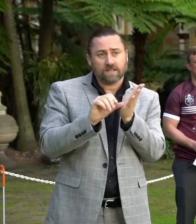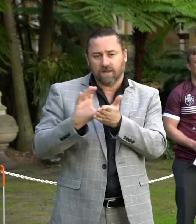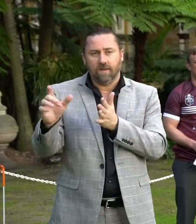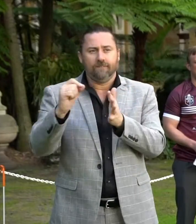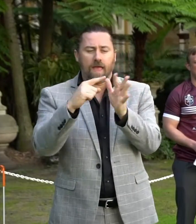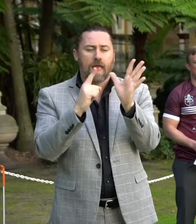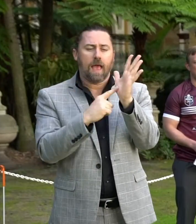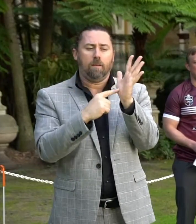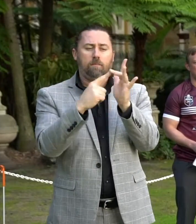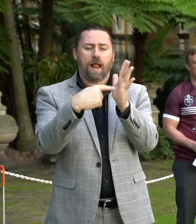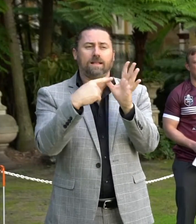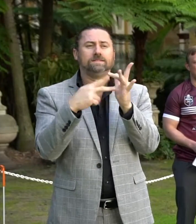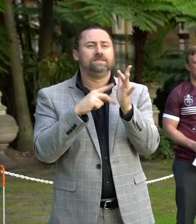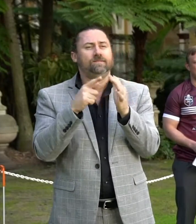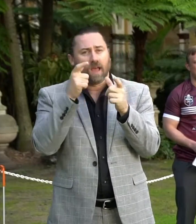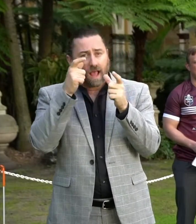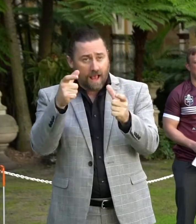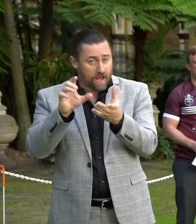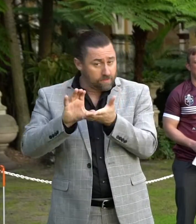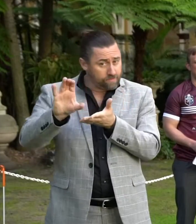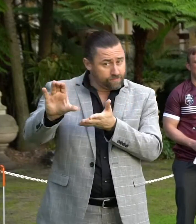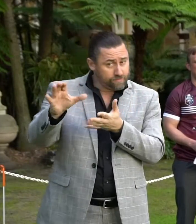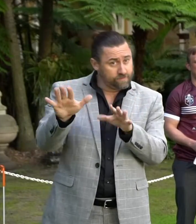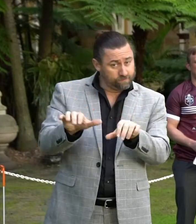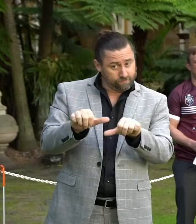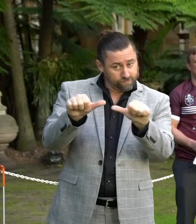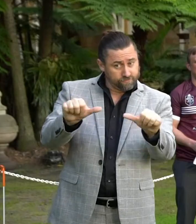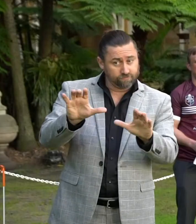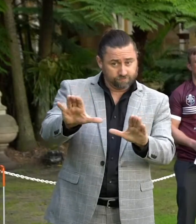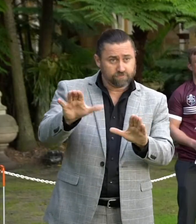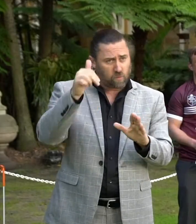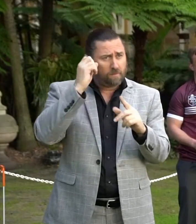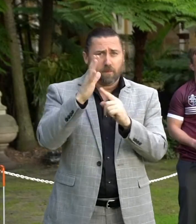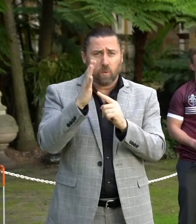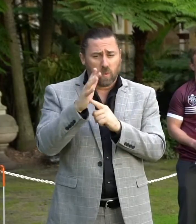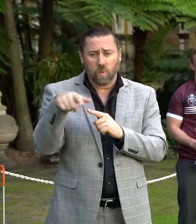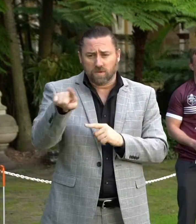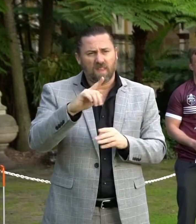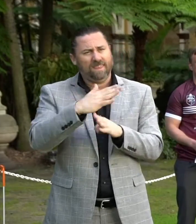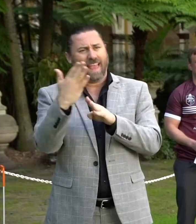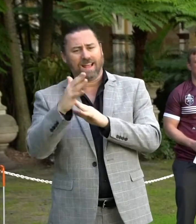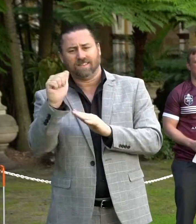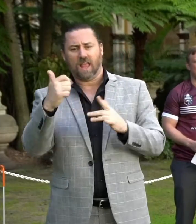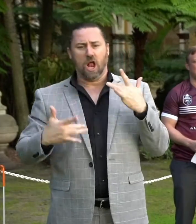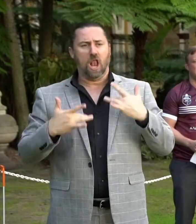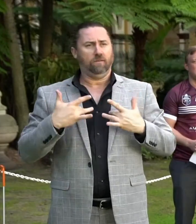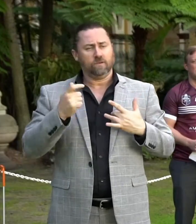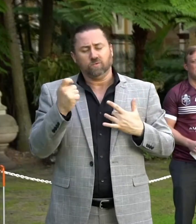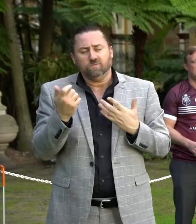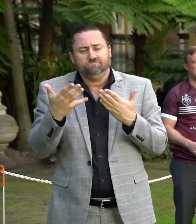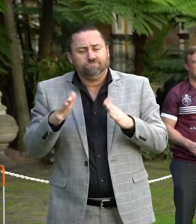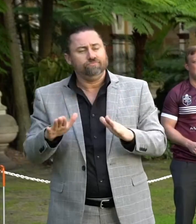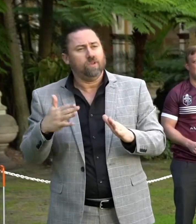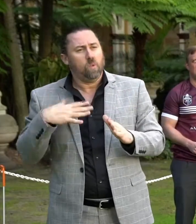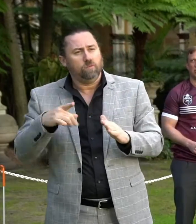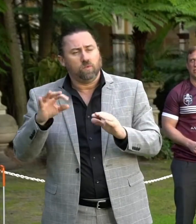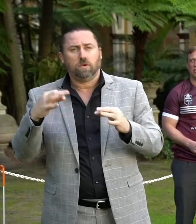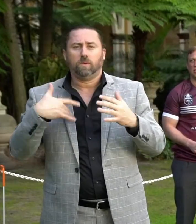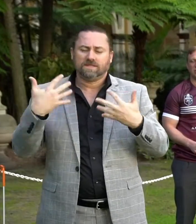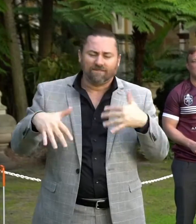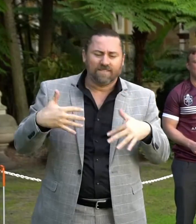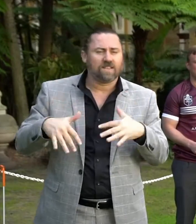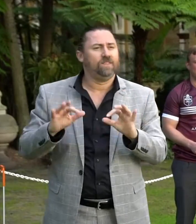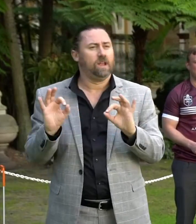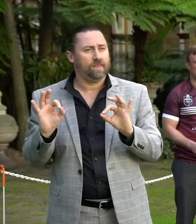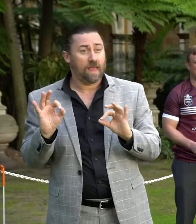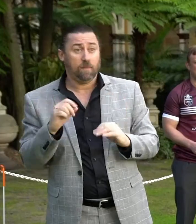care as well. We understand that is absolutely very vital for end-of-life care. But also tomorrow we'll be also introducing